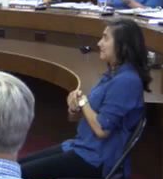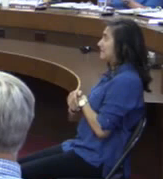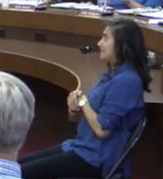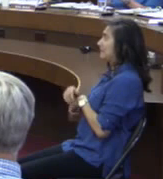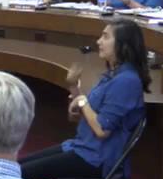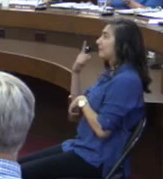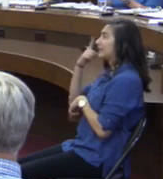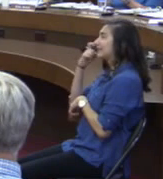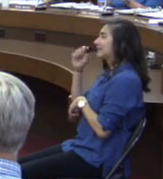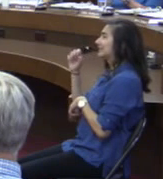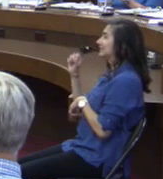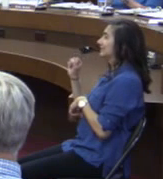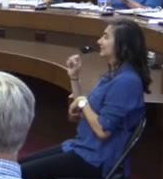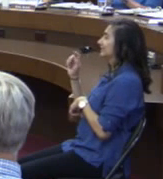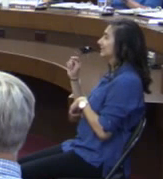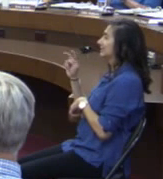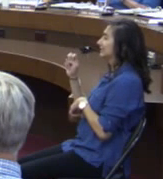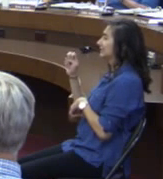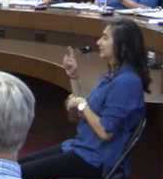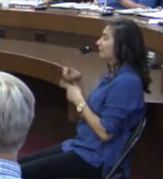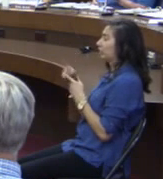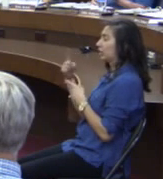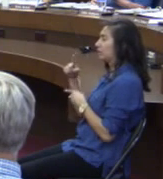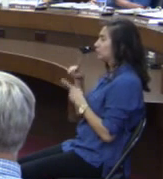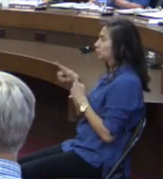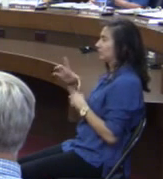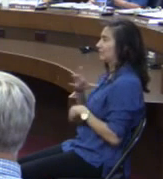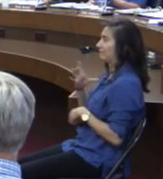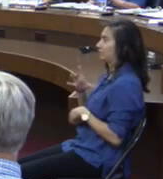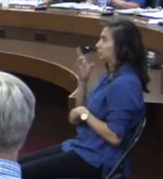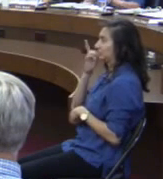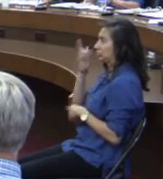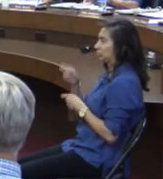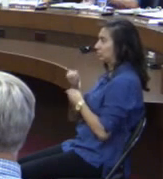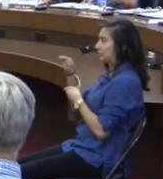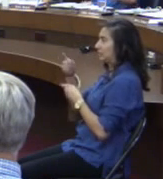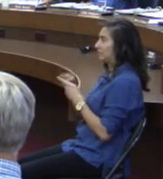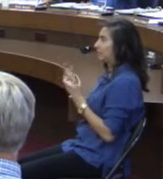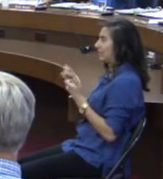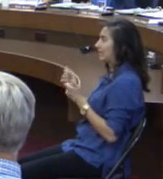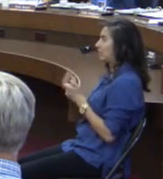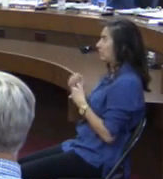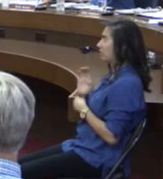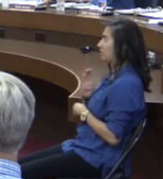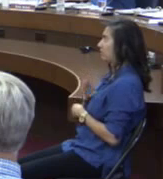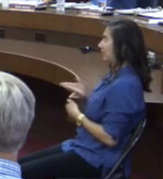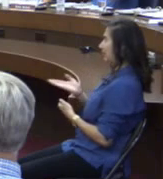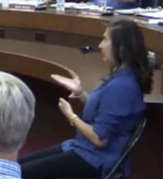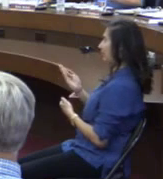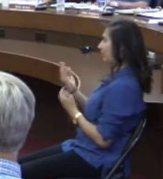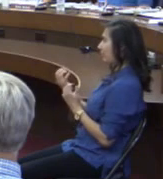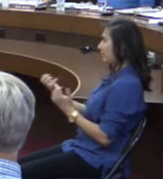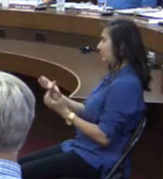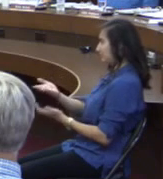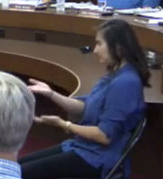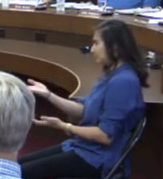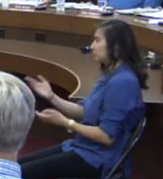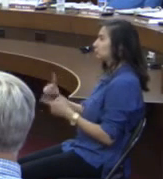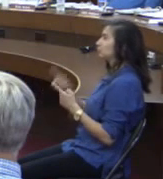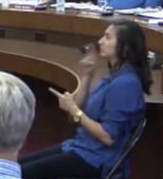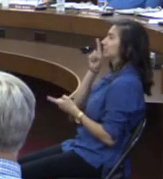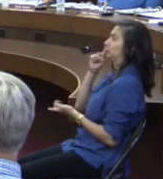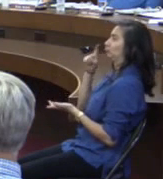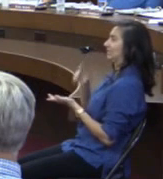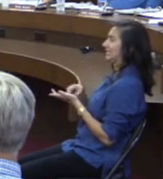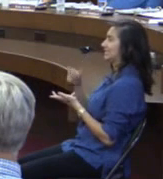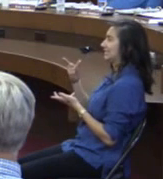because he was unable to make it to our official dinner ceremony, we'd like to take this opportunity before our board and our audience this evening to recognize